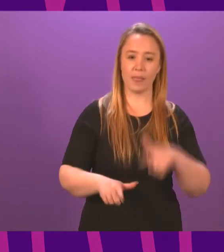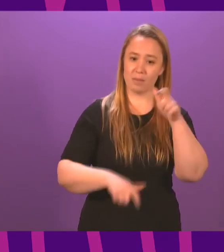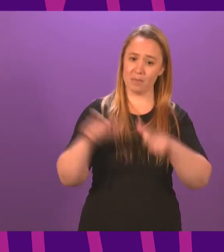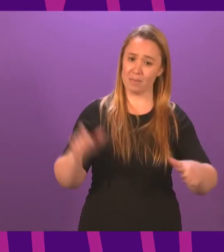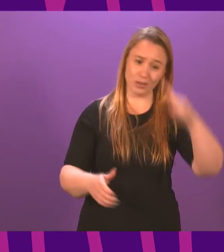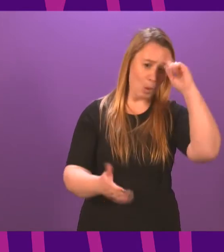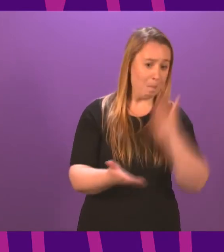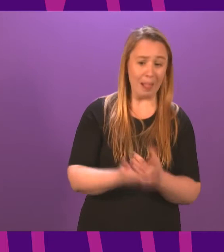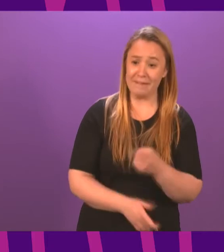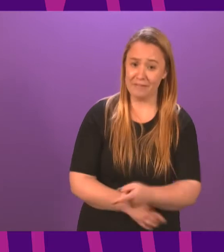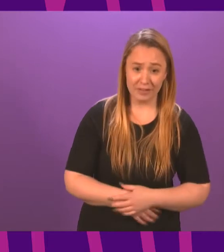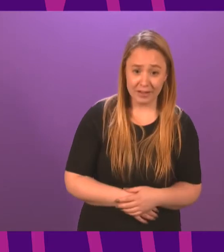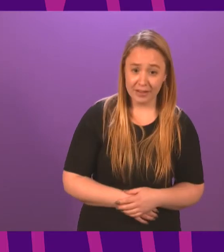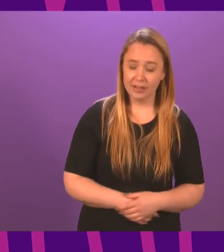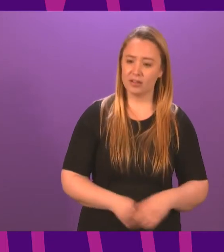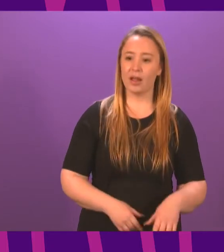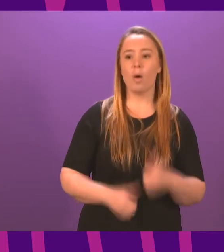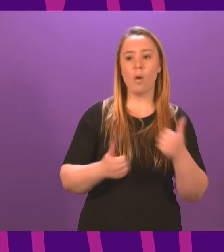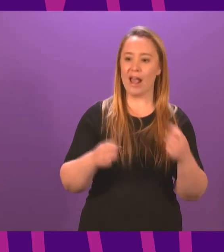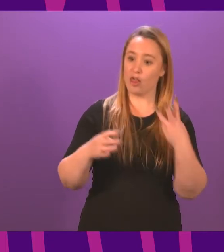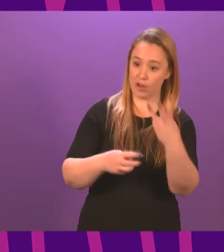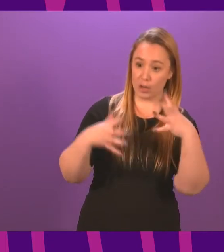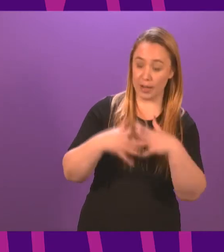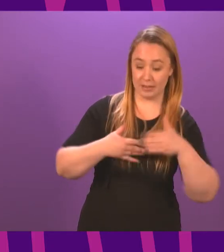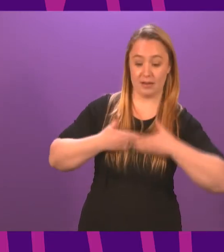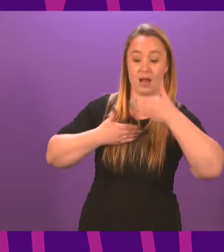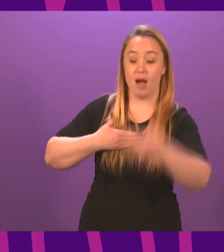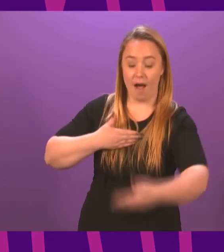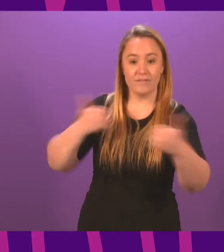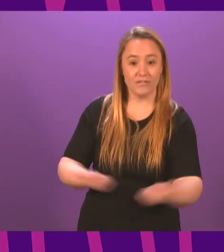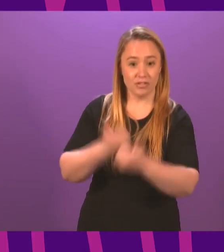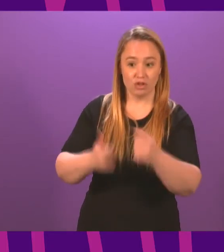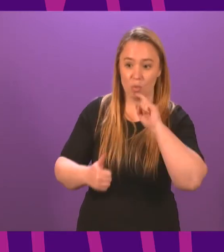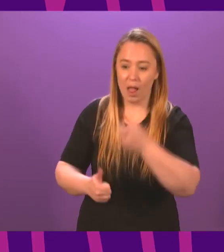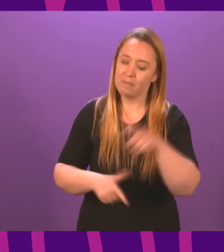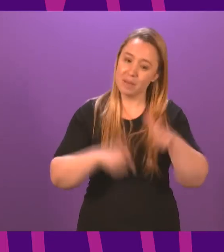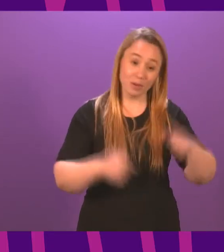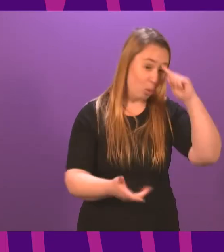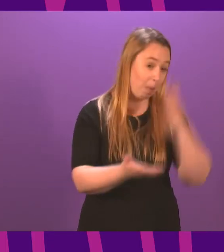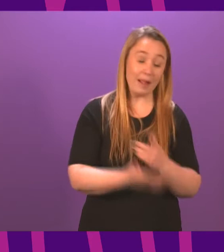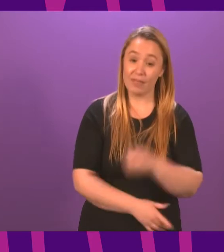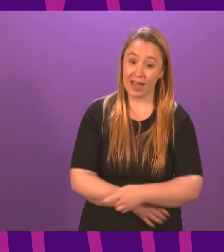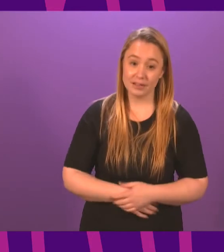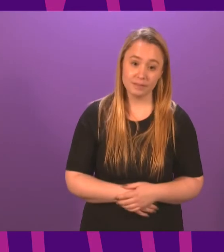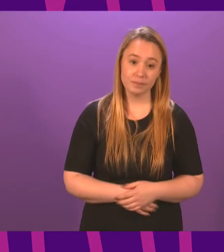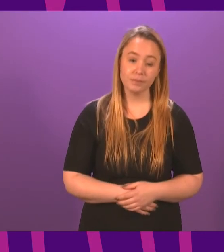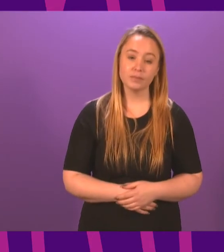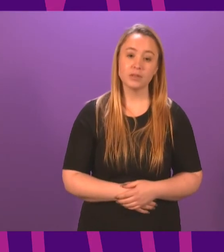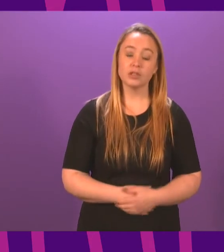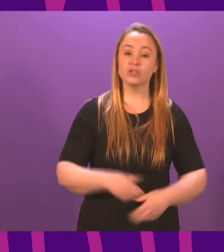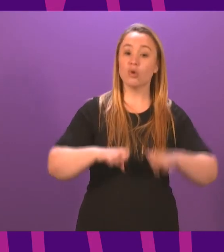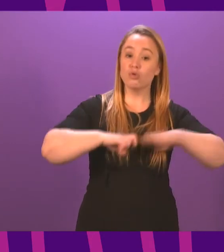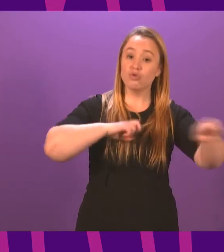First Minister when she says this will end in 3 weeks' time. Turning to the statutory travel ban, which carries